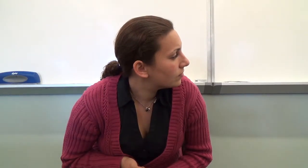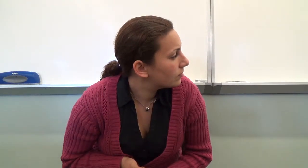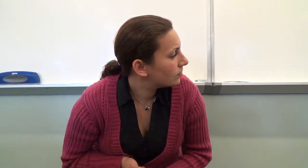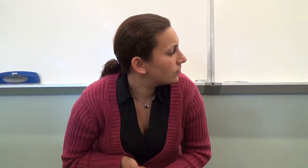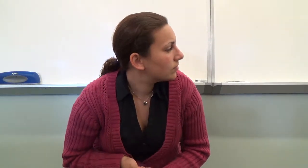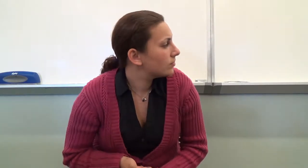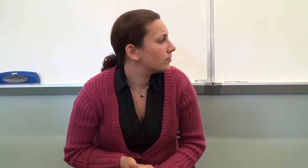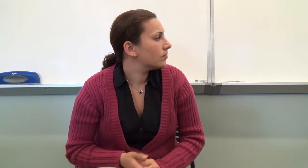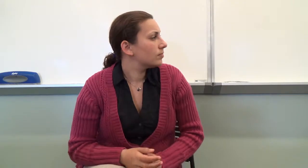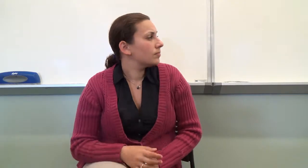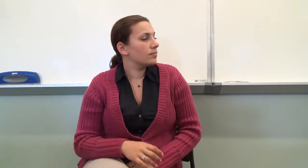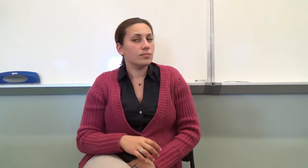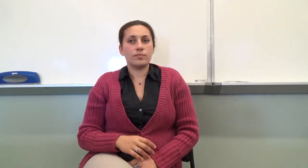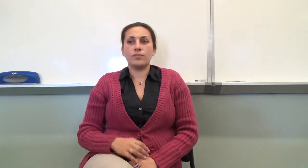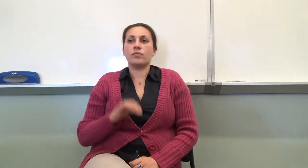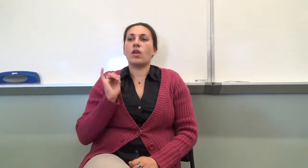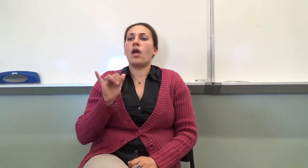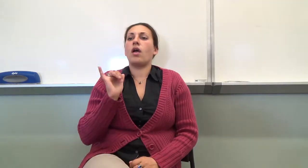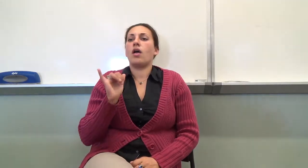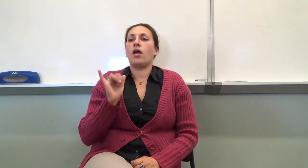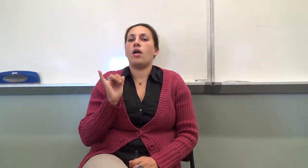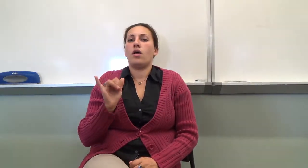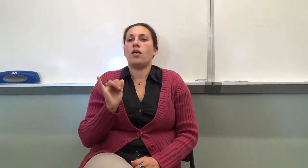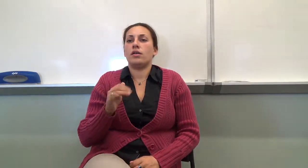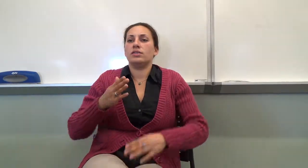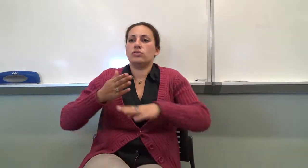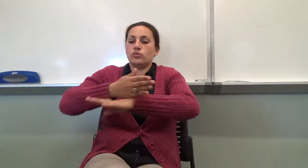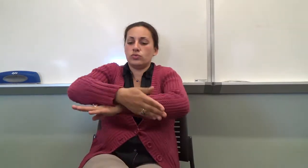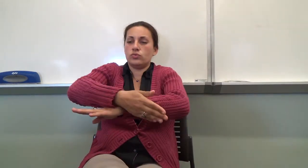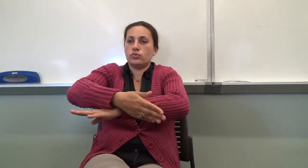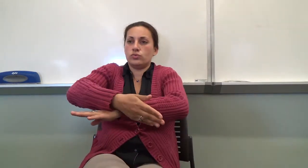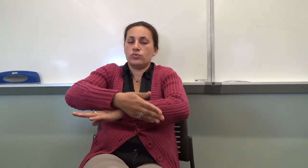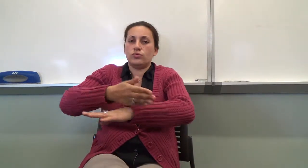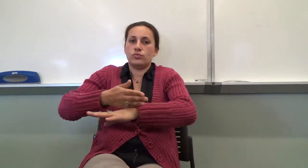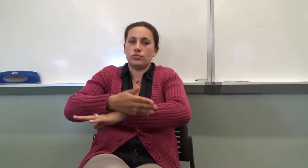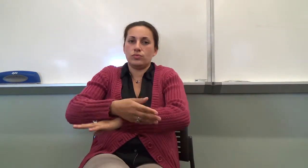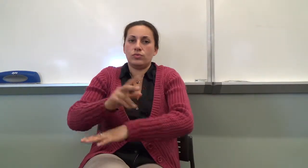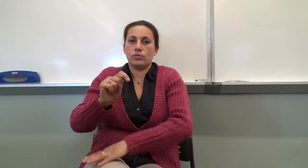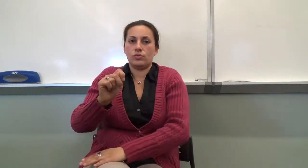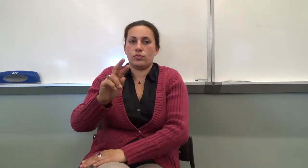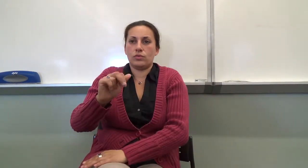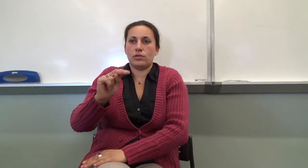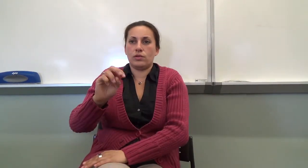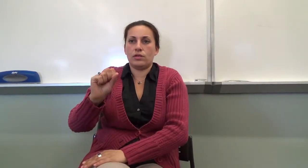Okay, let's see if we can find something like that going on. Let's get a different color here. Oh no,